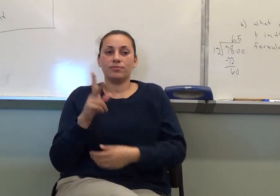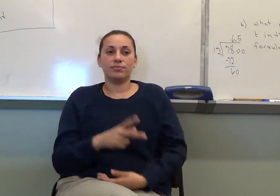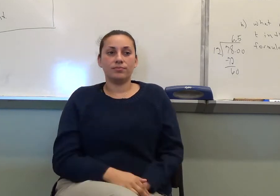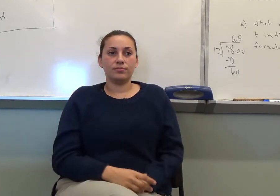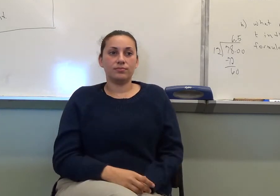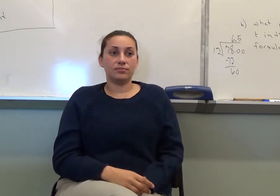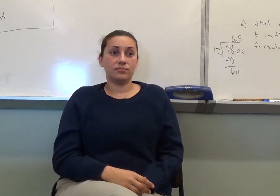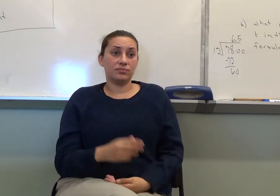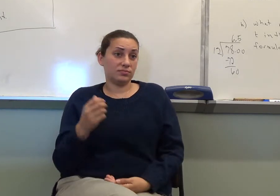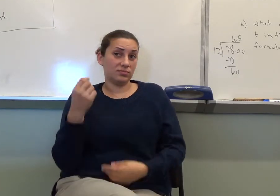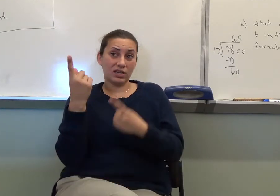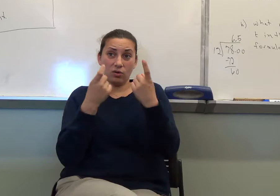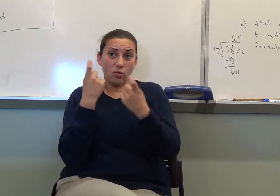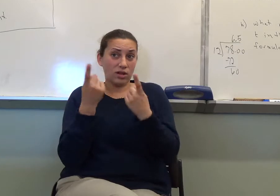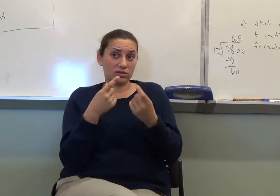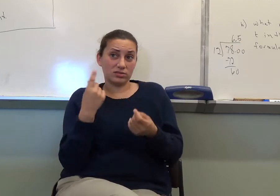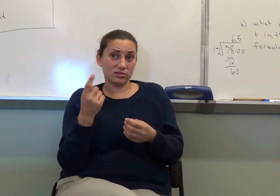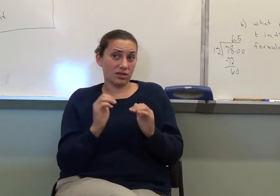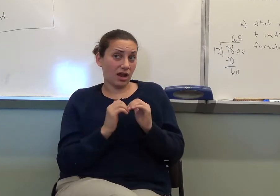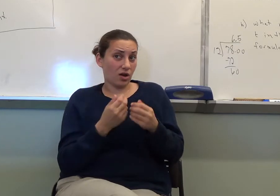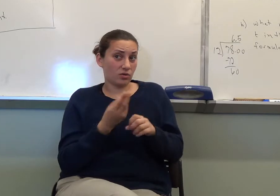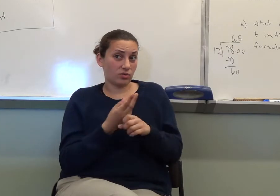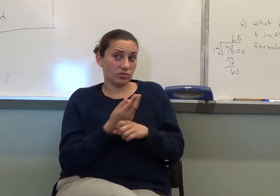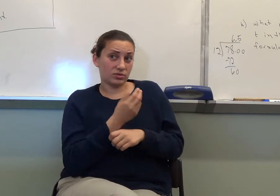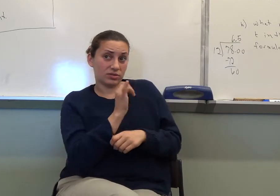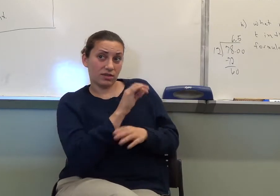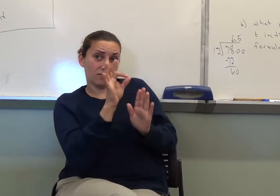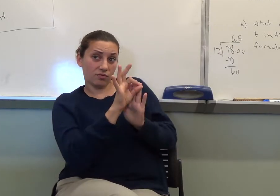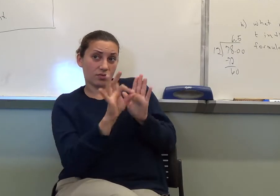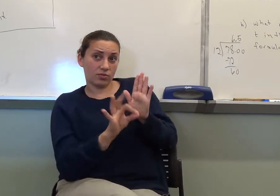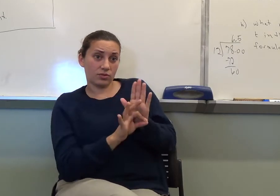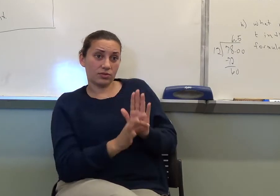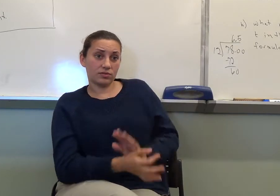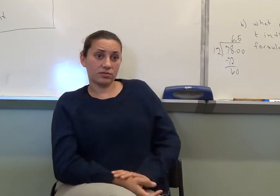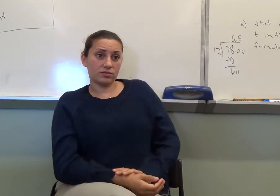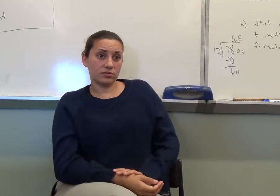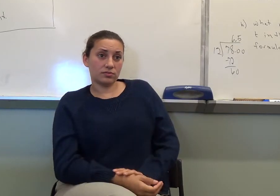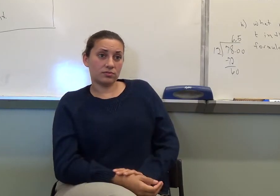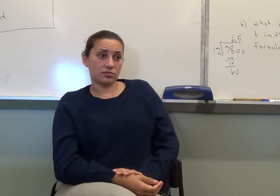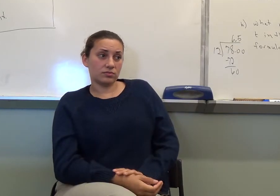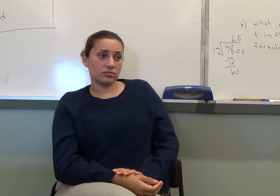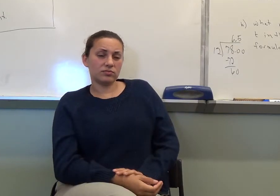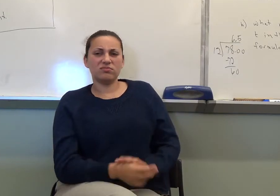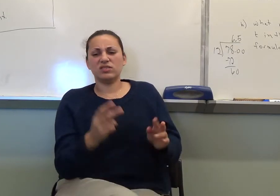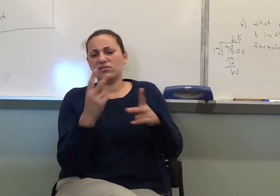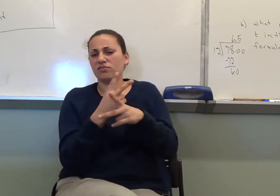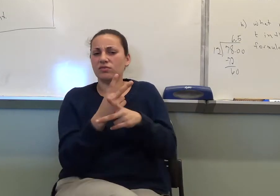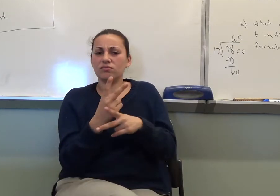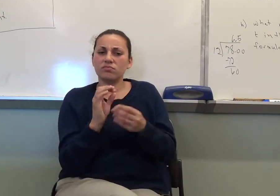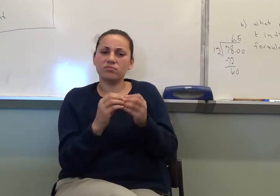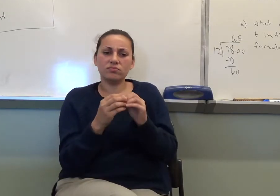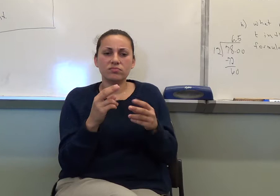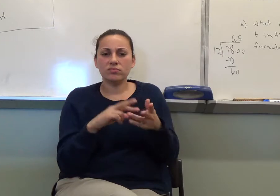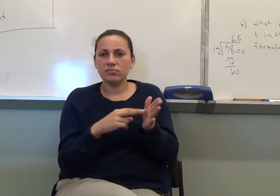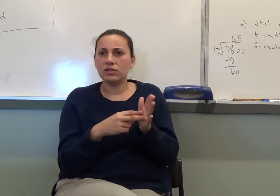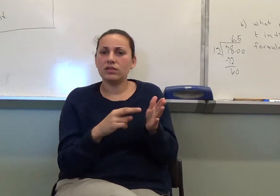Any question on how to use the formula? It's just a matter of figuring out what those numbers are and plugging them in there and using